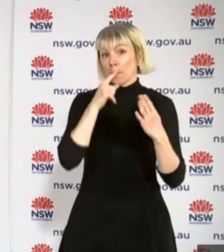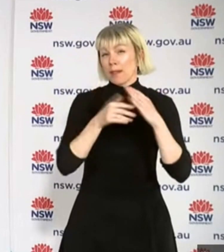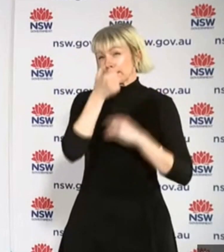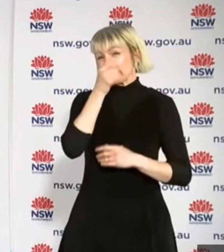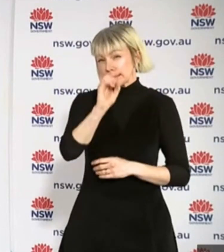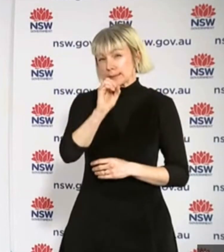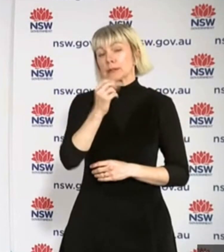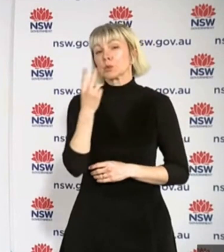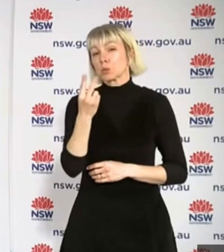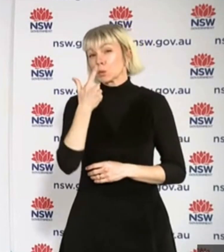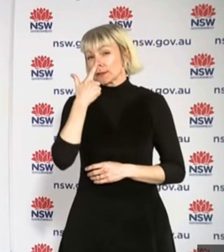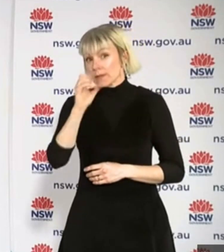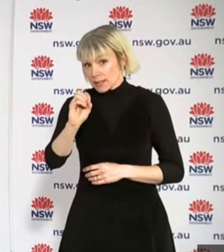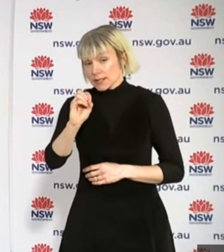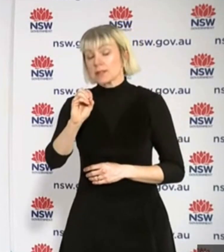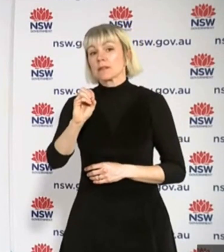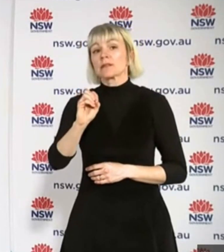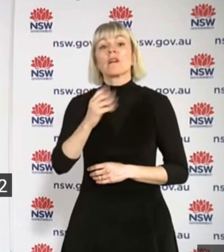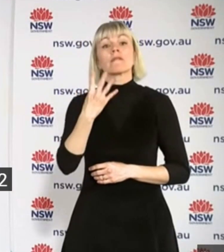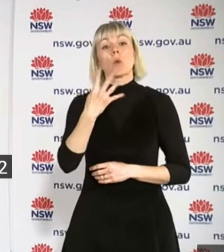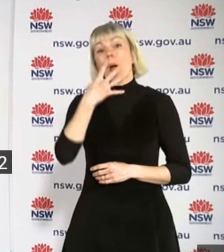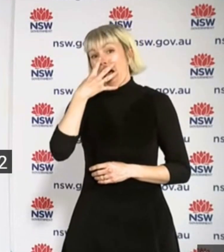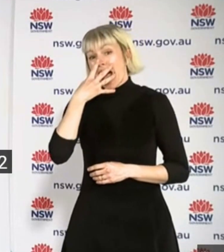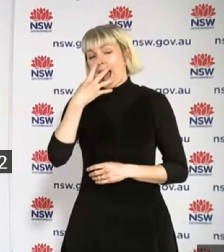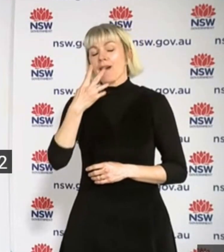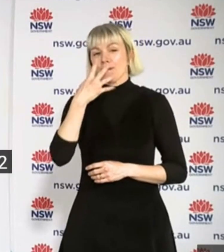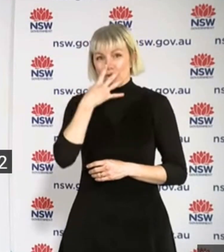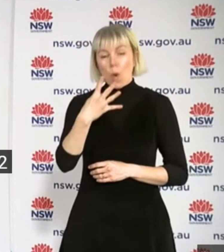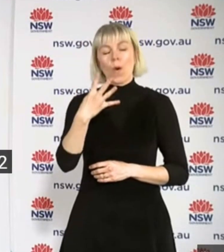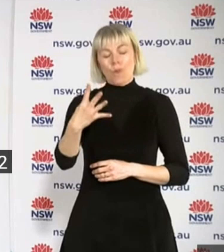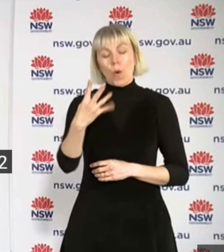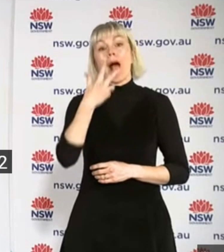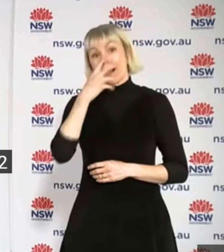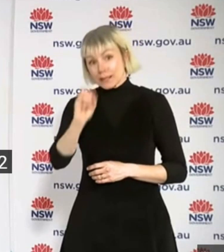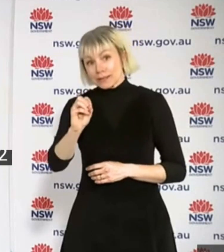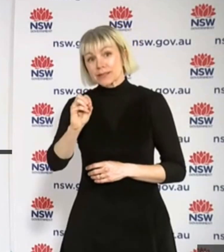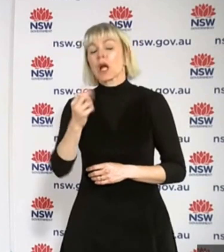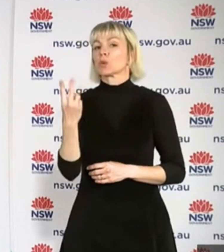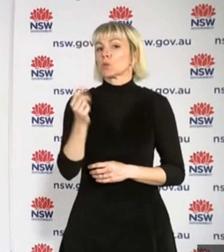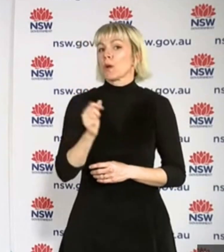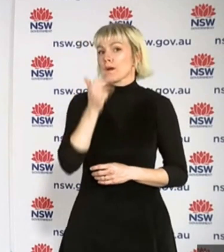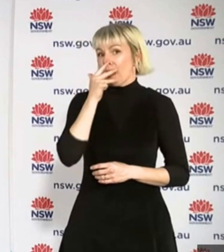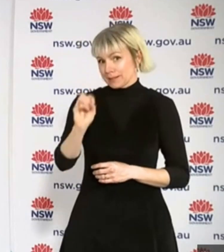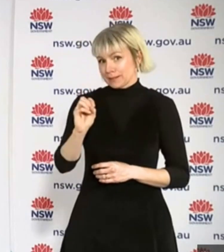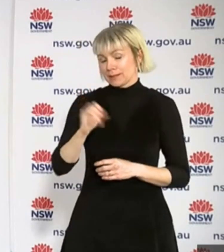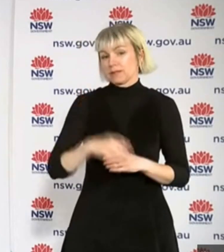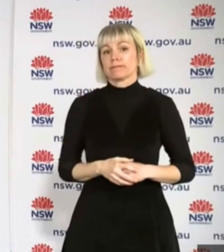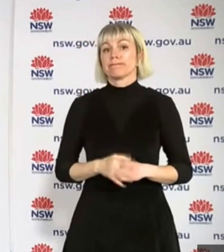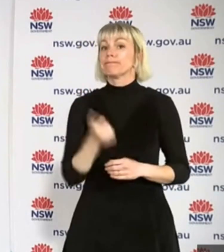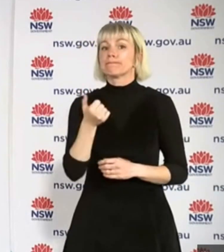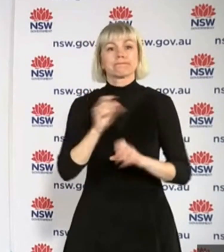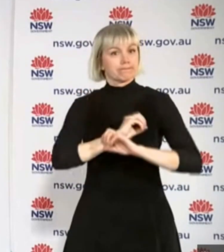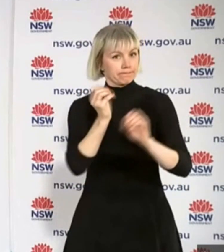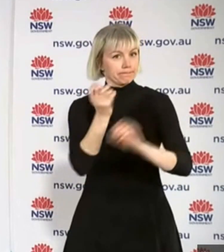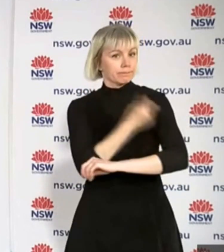were in their 70s, 4 were in their 80s and 2 were in their 90s. 6 were not vaccinated, 5 people had